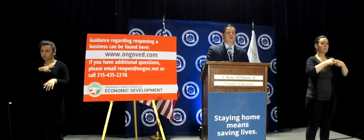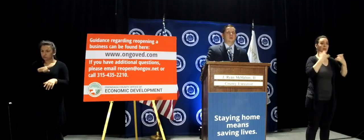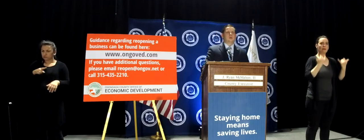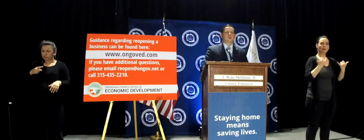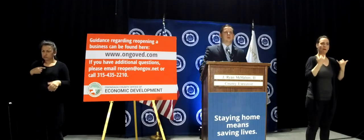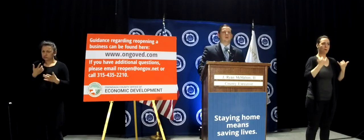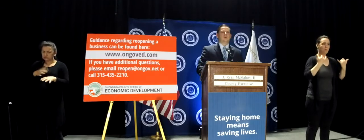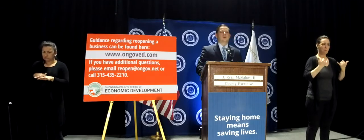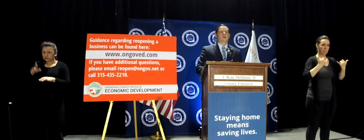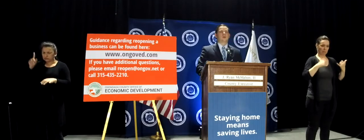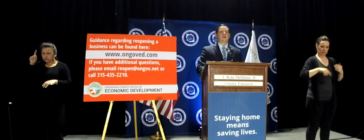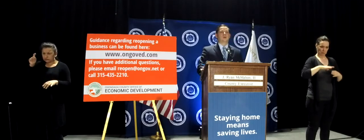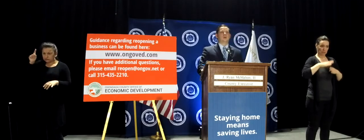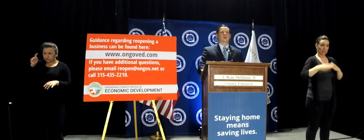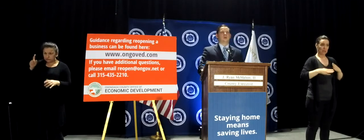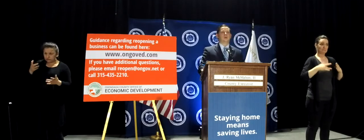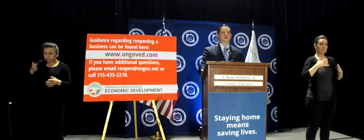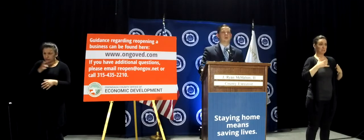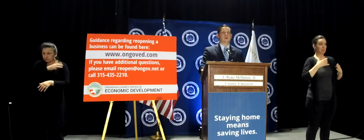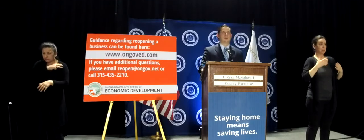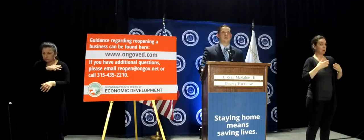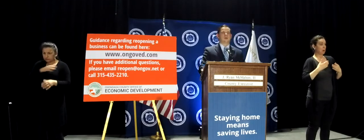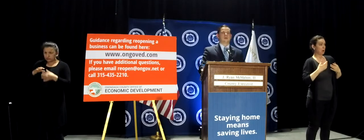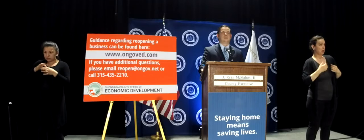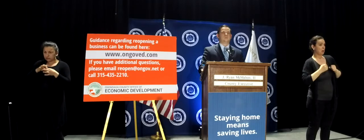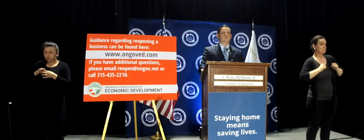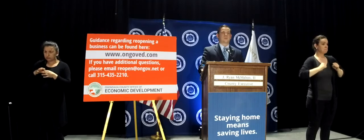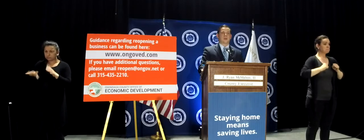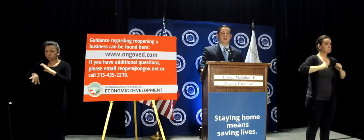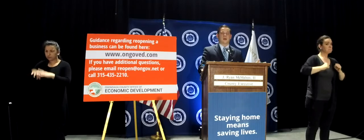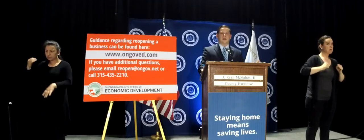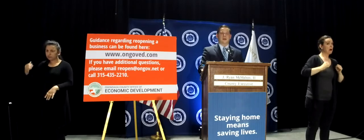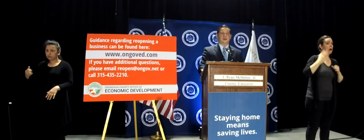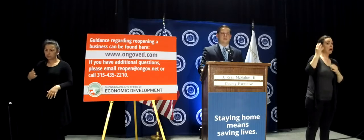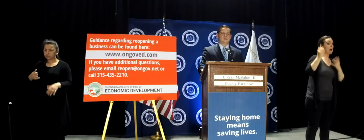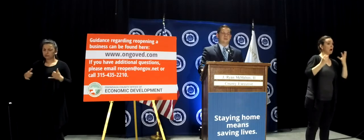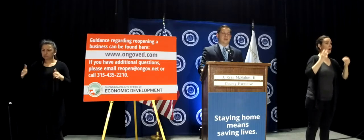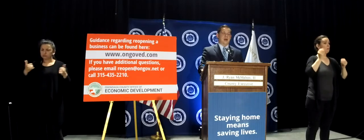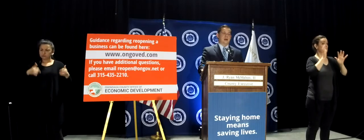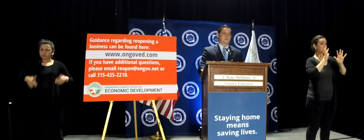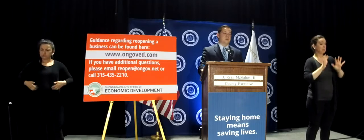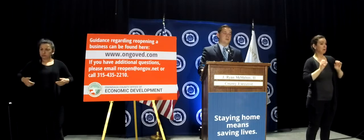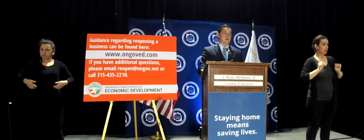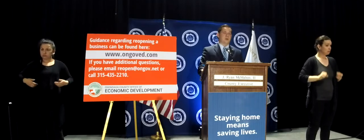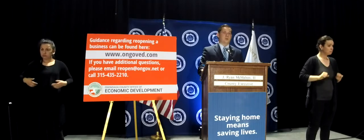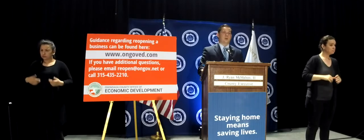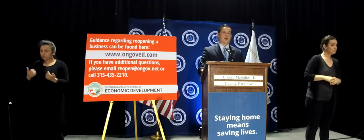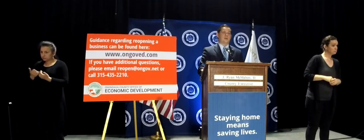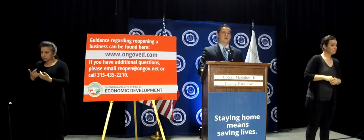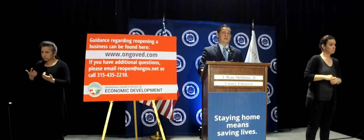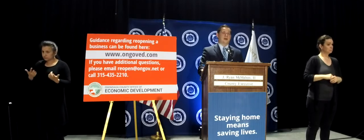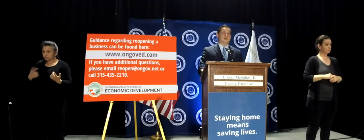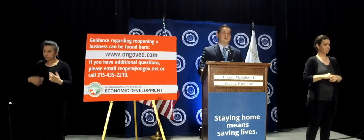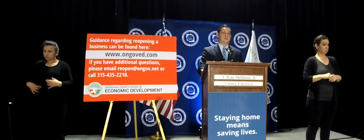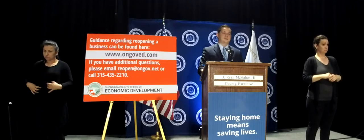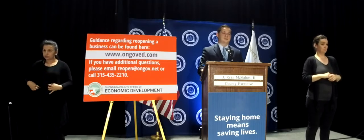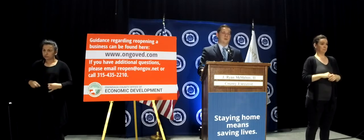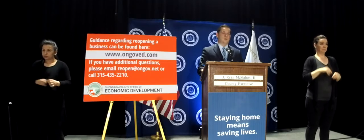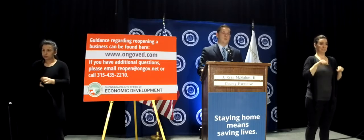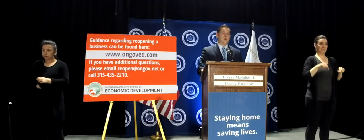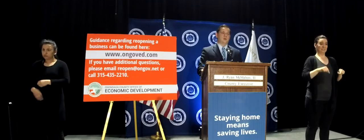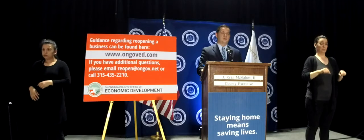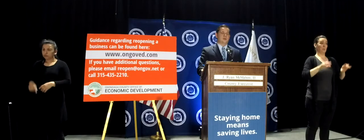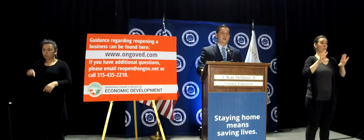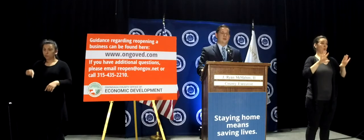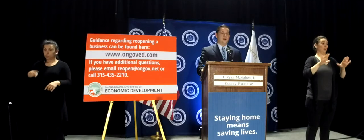to know as they're making their plans or they're stepping out, right after this? Yeah, I mean, it's a great week of weather.